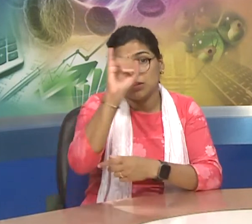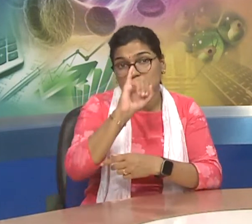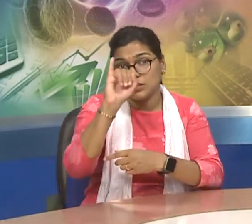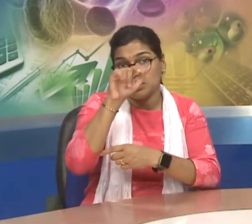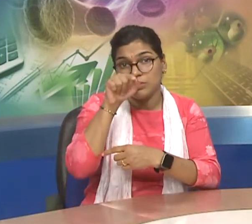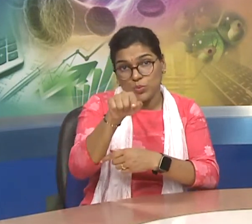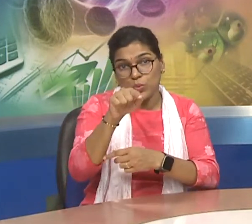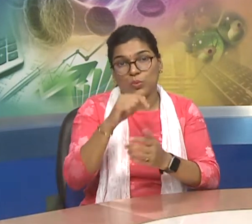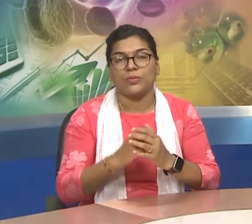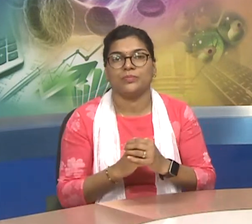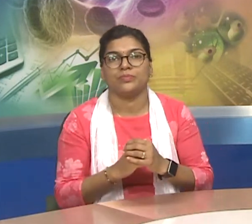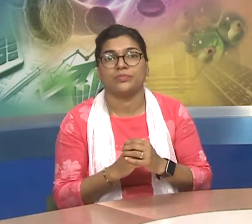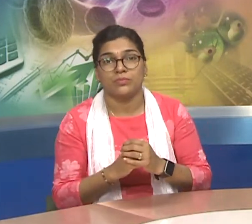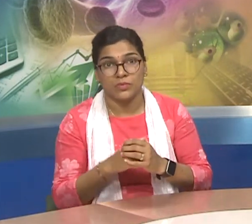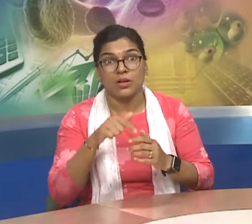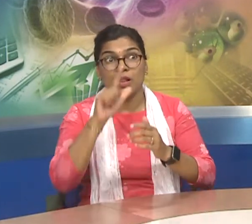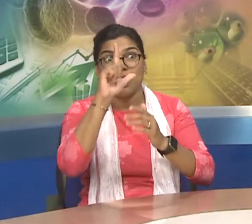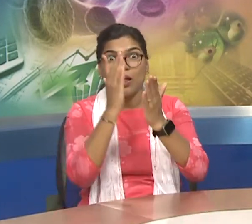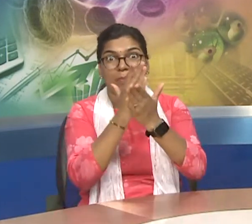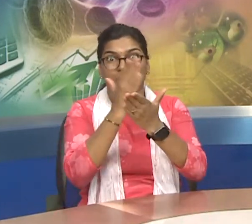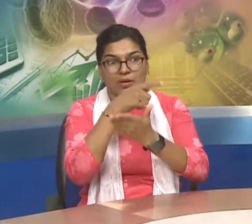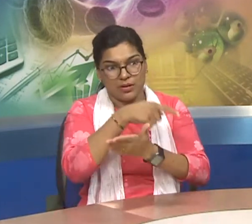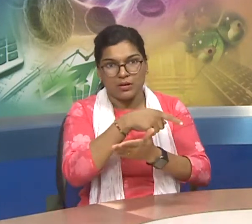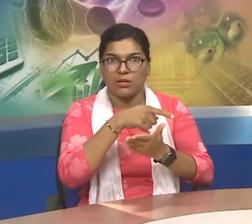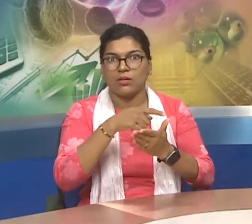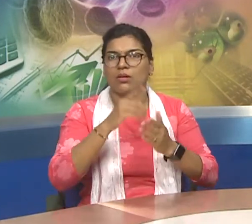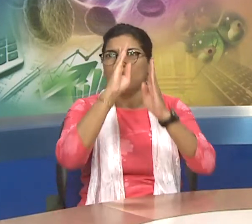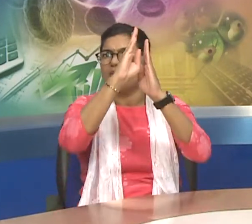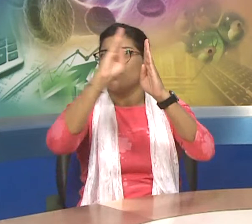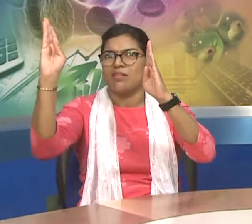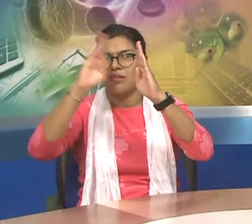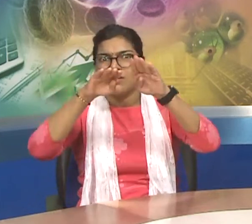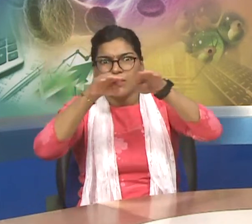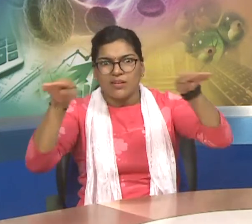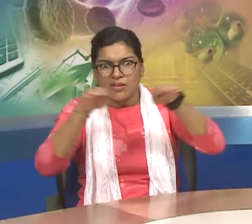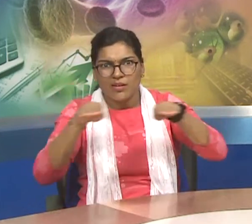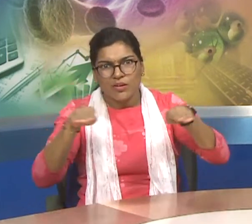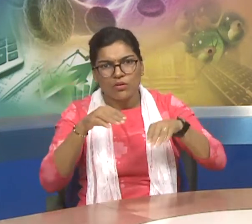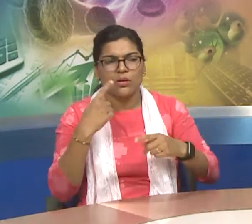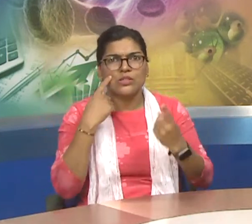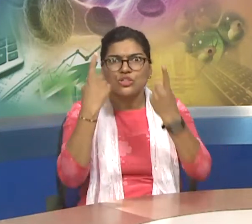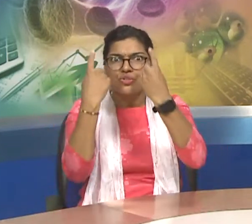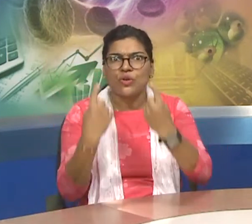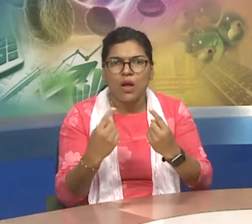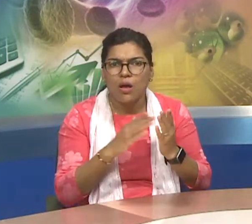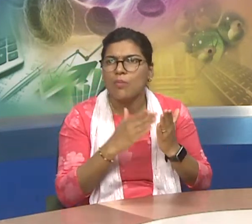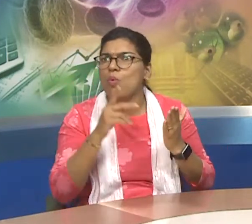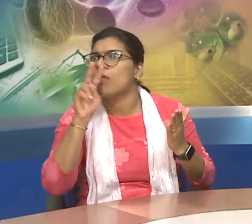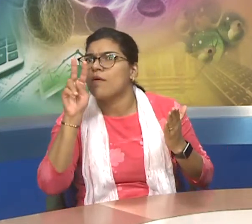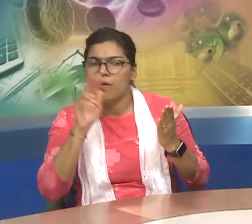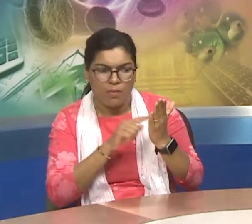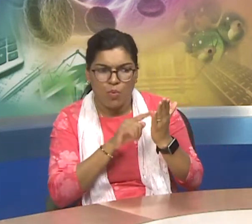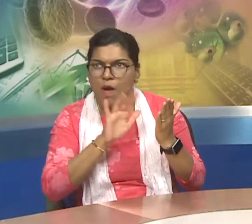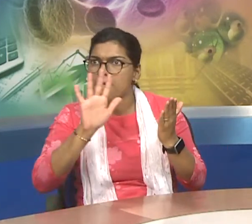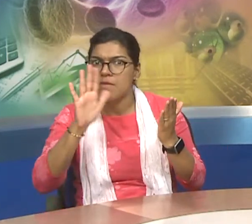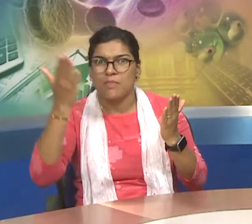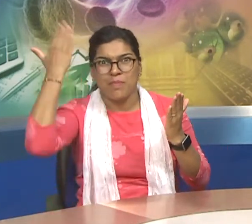Point number 6. Stock taking is done by comparing the shelf list with the